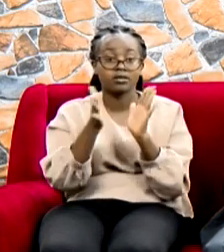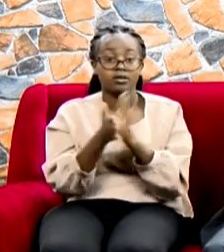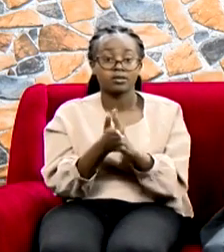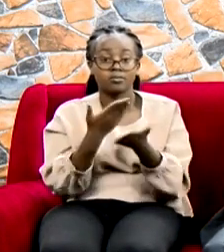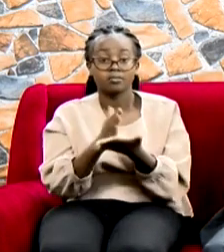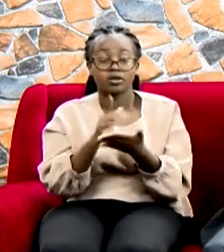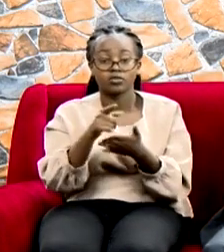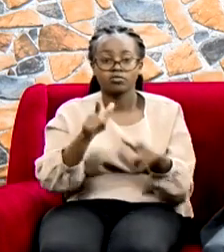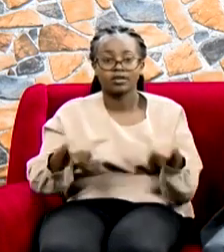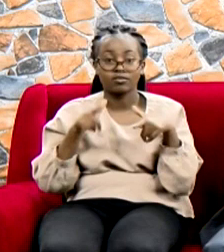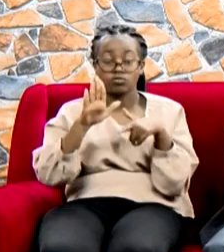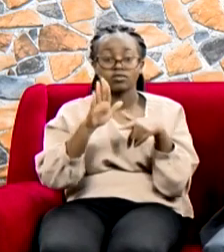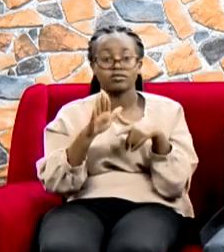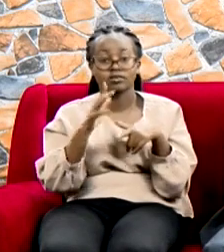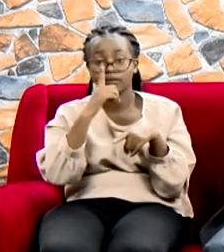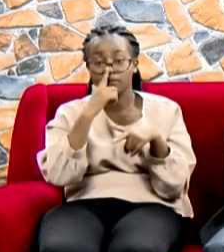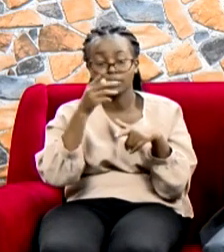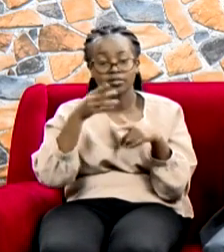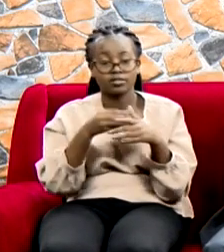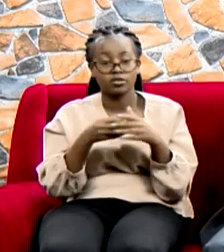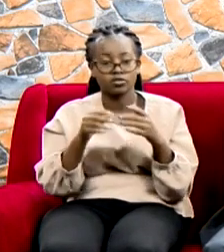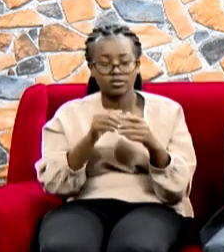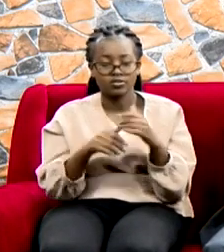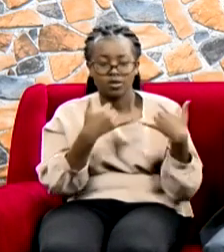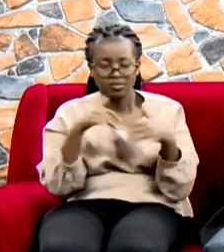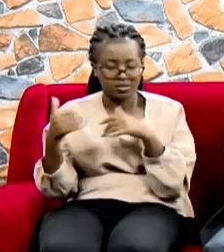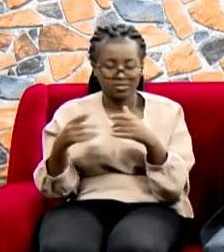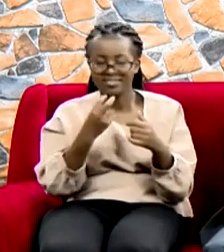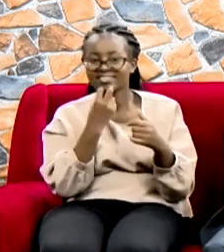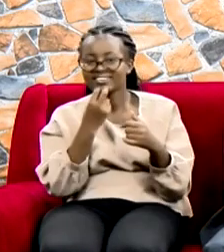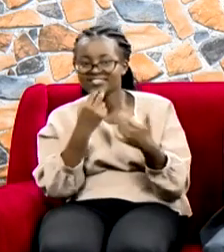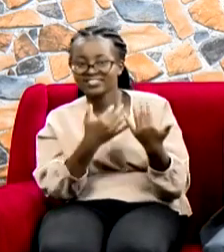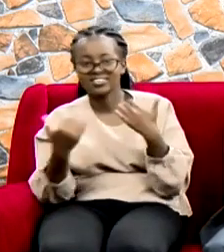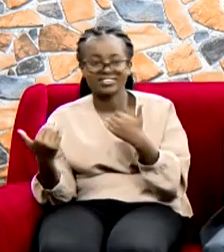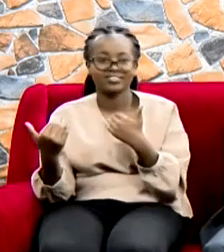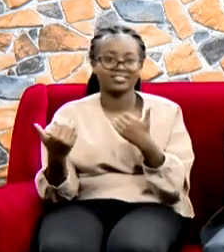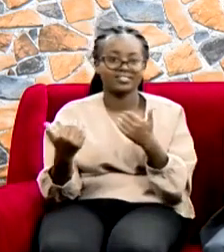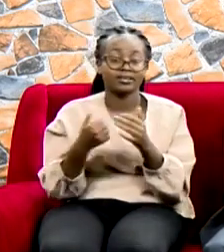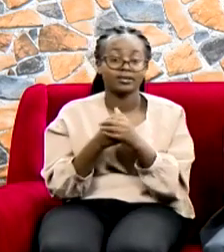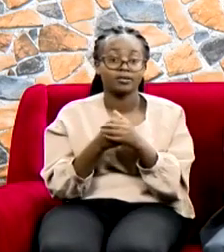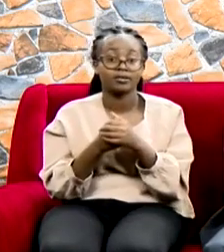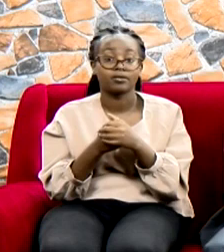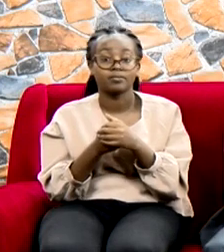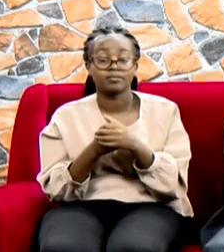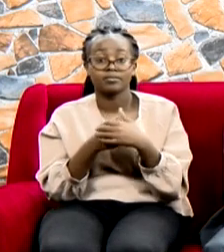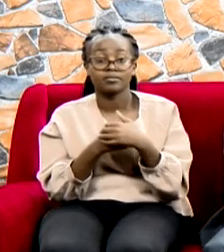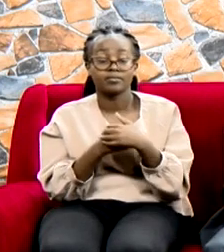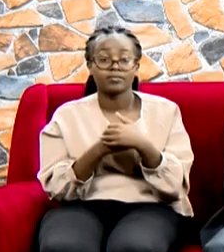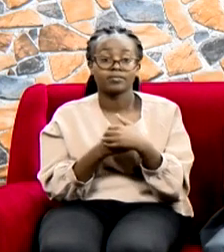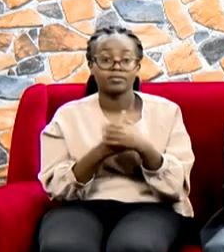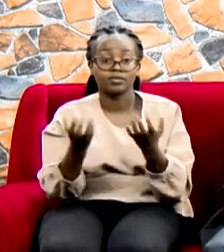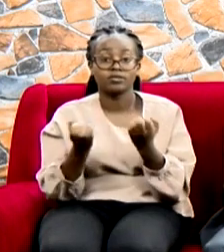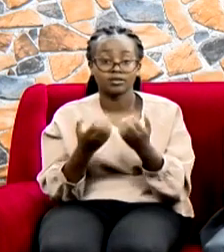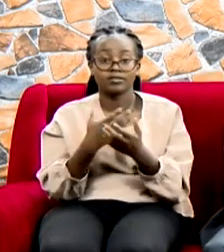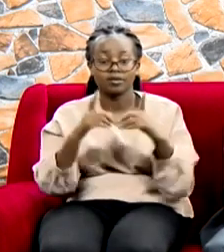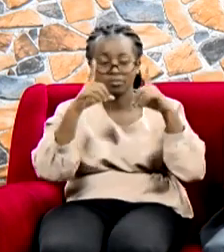of your life. Right. So you get home and you're running with the children and you're laughing, you're throwing them up in the air, and then you need to get